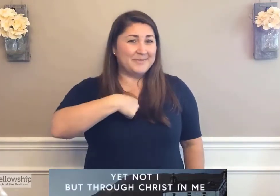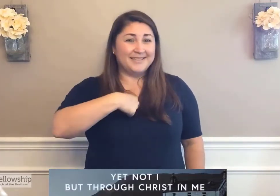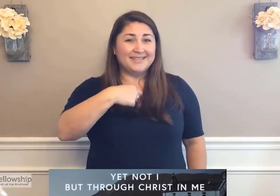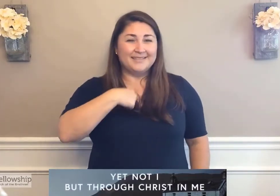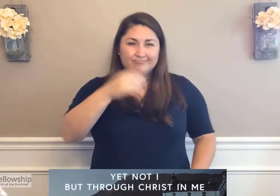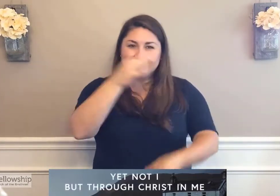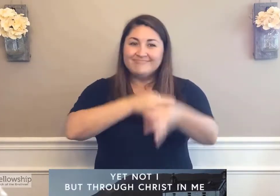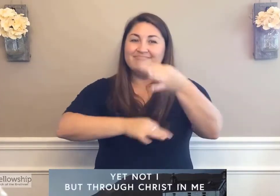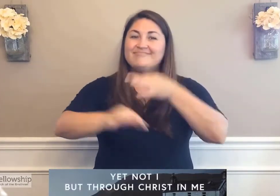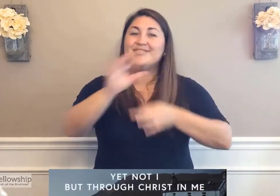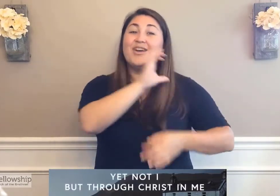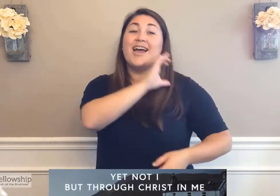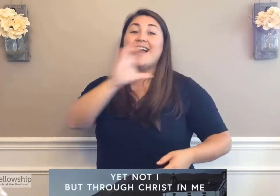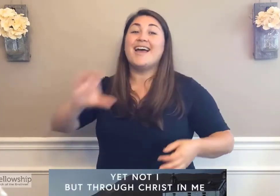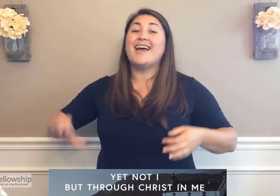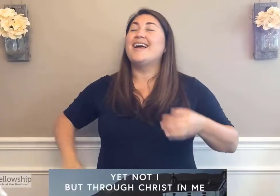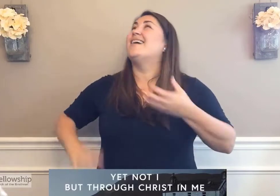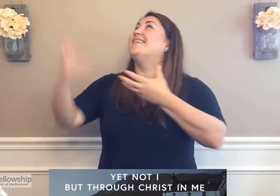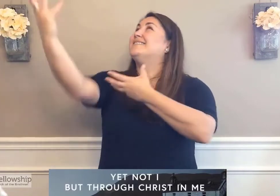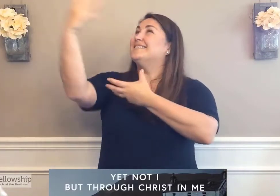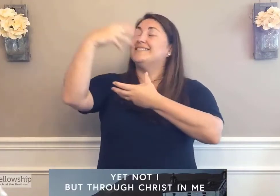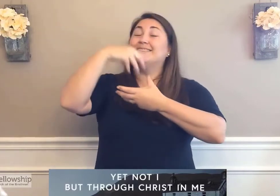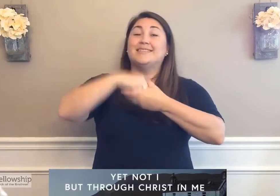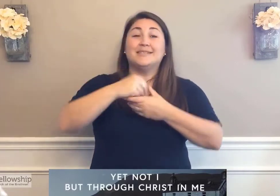I, but through Christ in me.